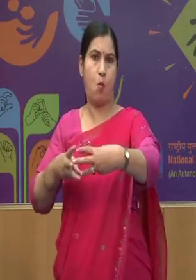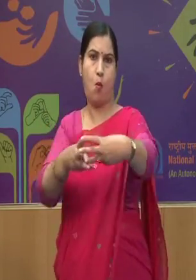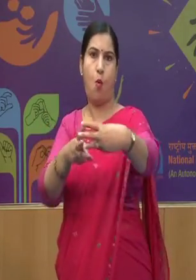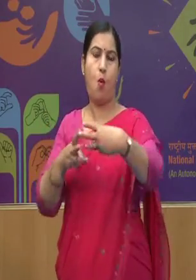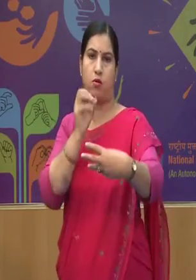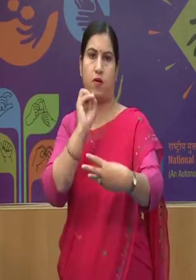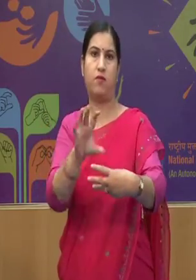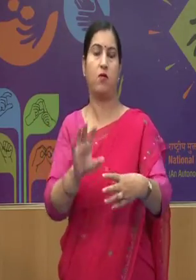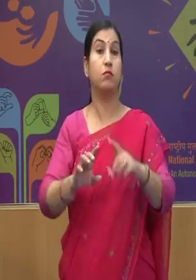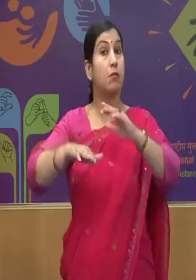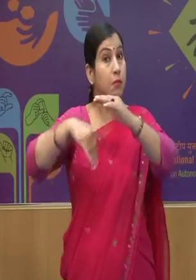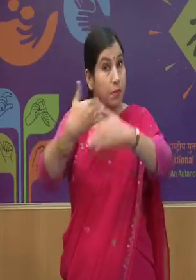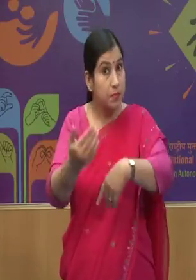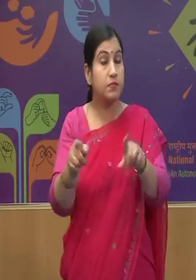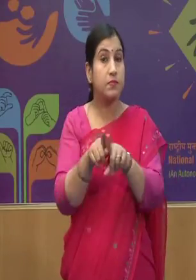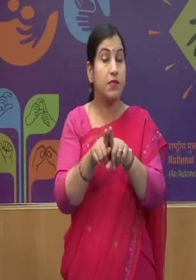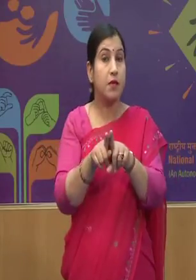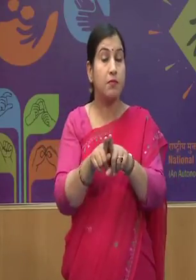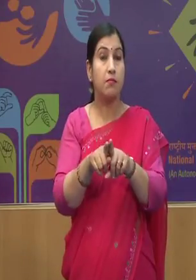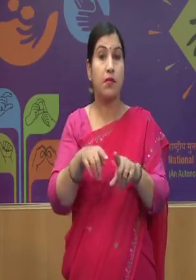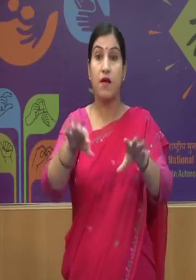and later against France.